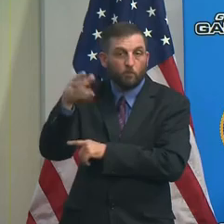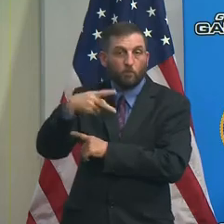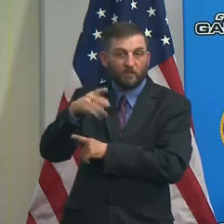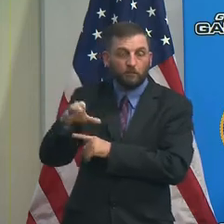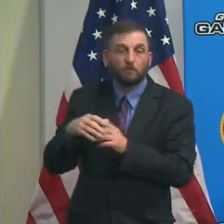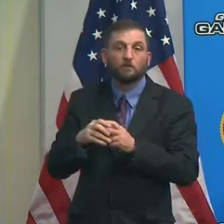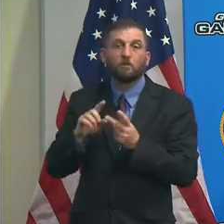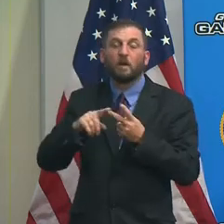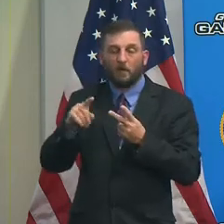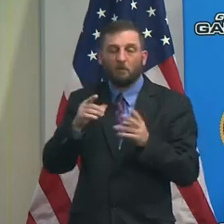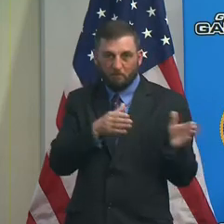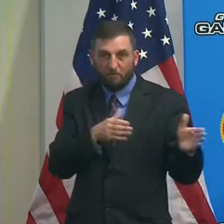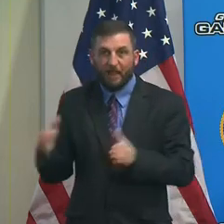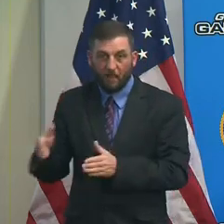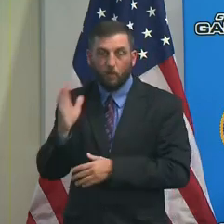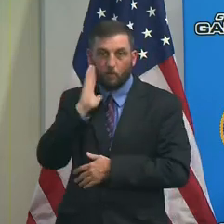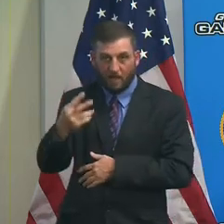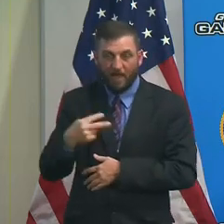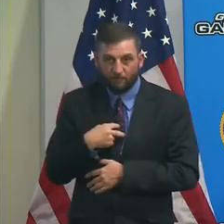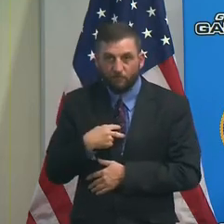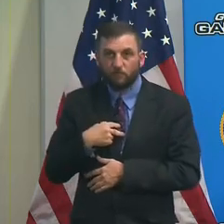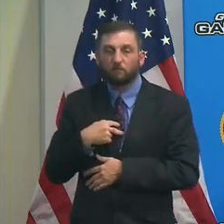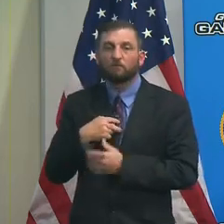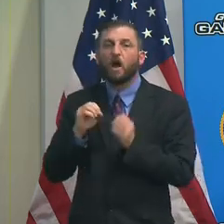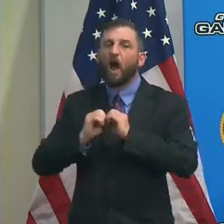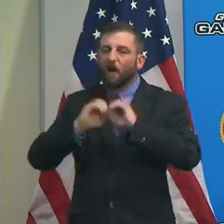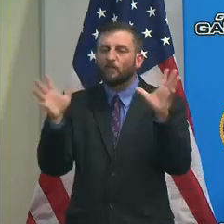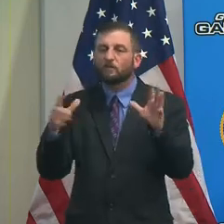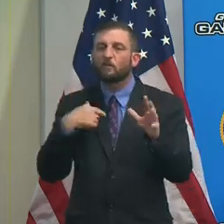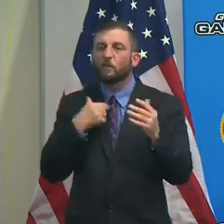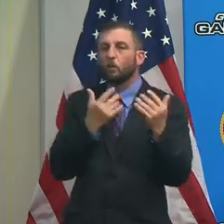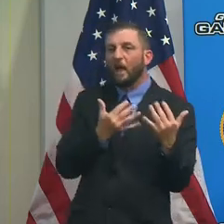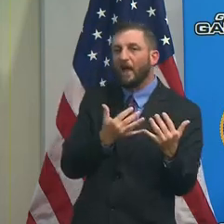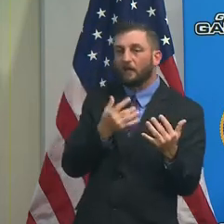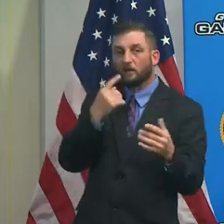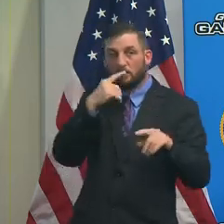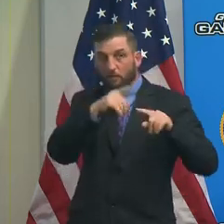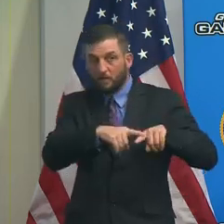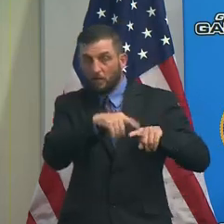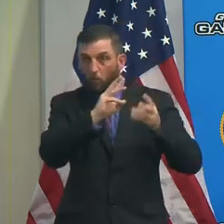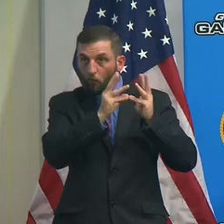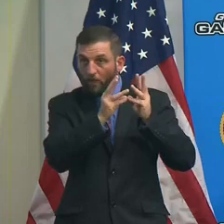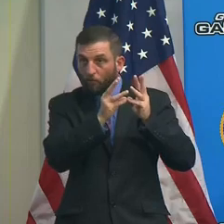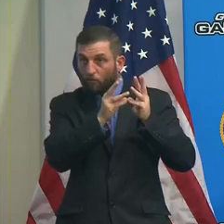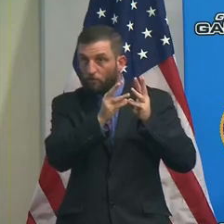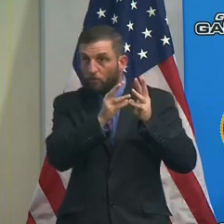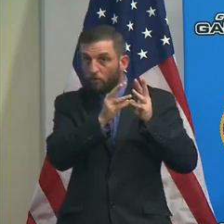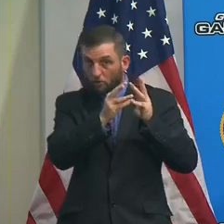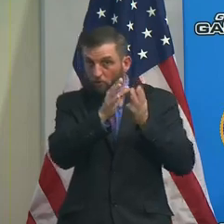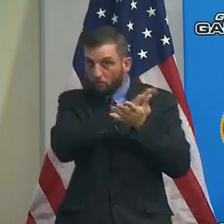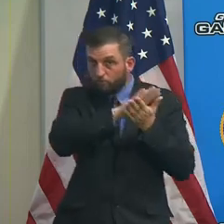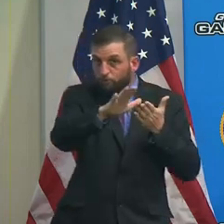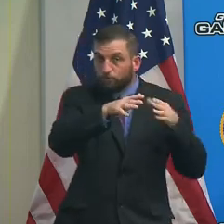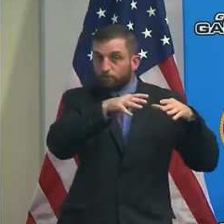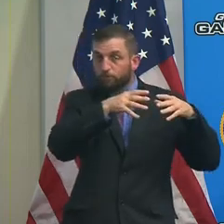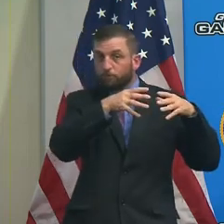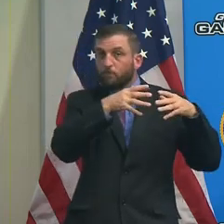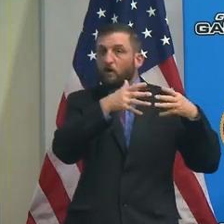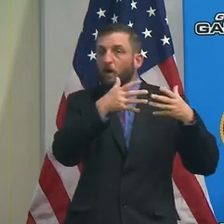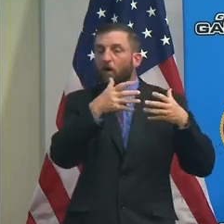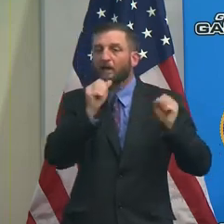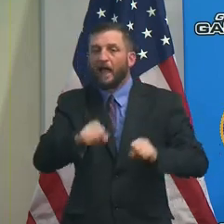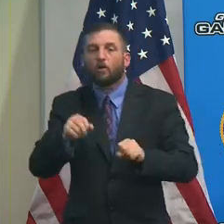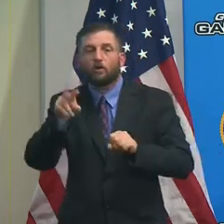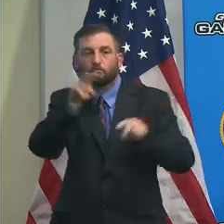having one. Obviously, we will be waiting for the weather to clear so that we can go take a look at the damage and